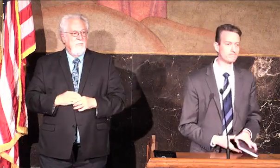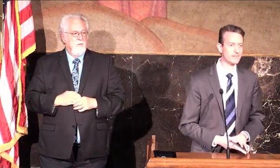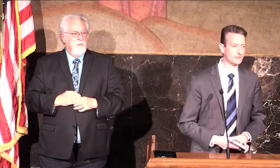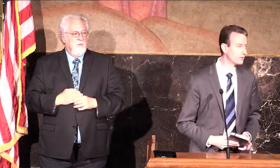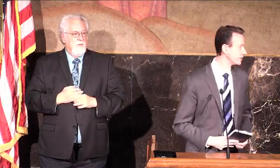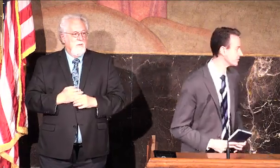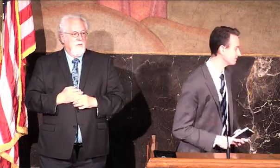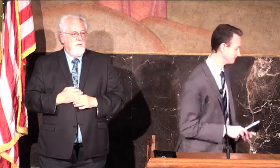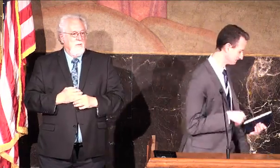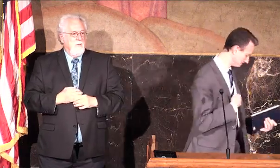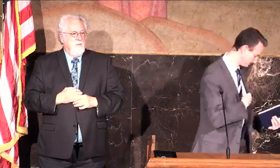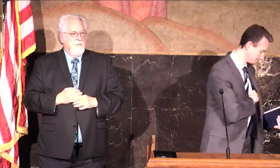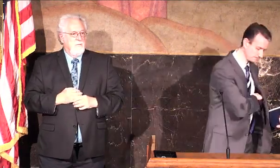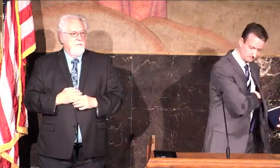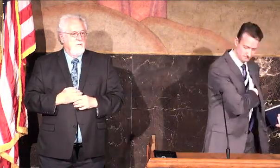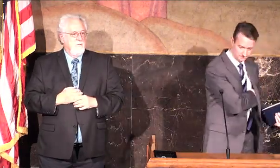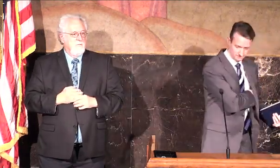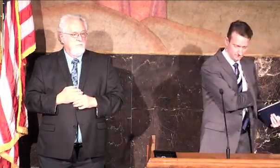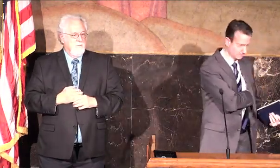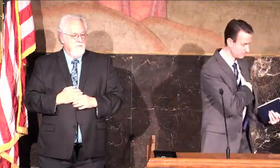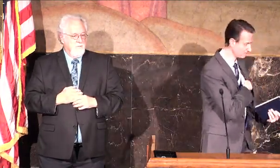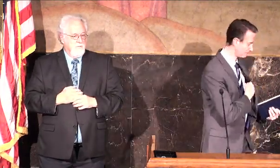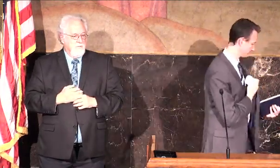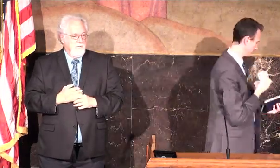Okay, thank you very much.